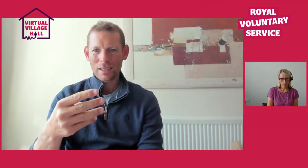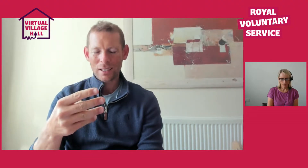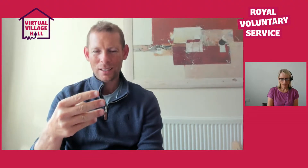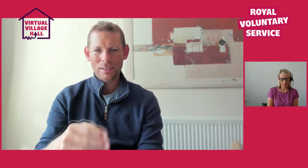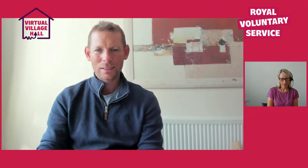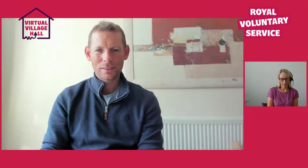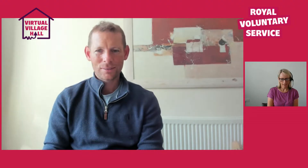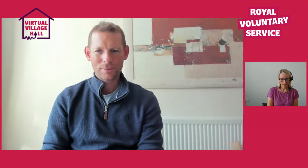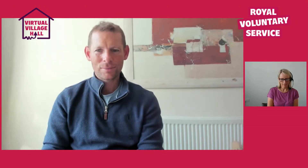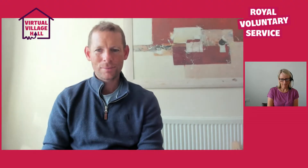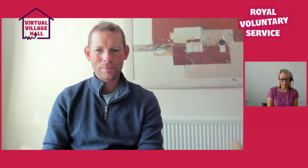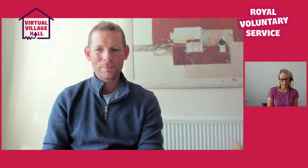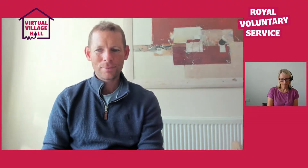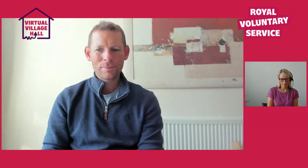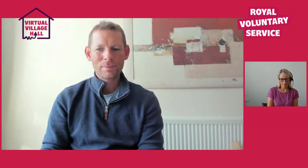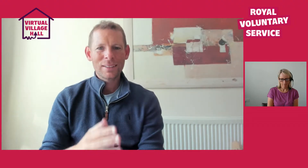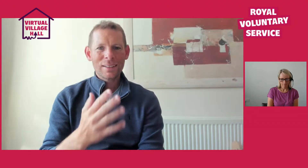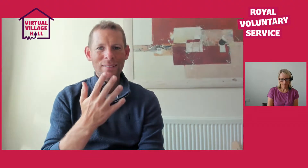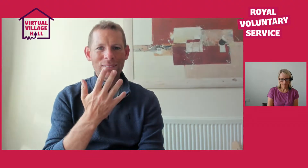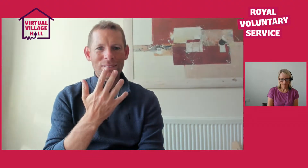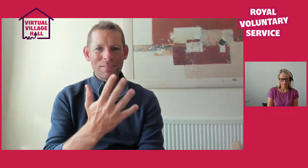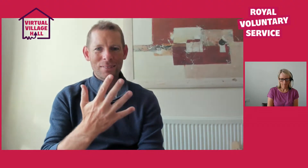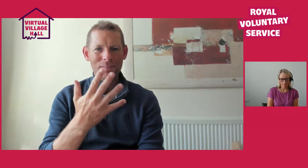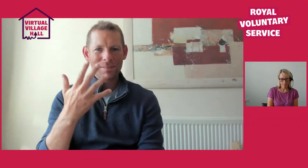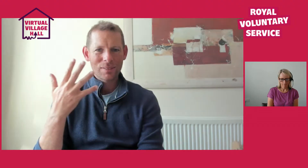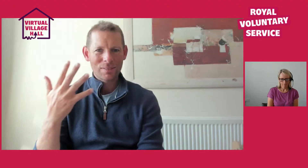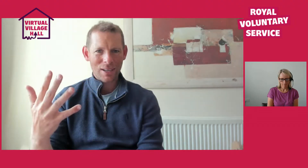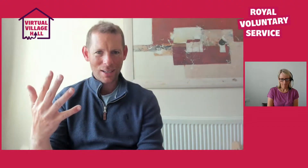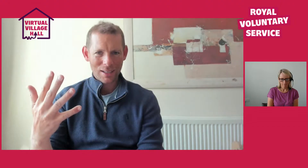So number 9 again.